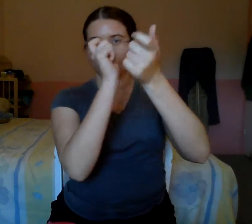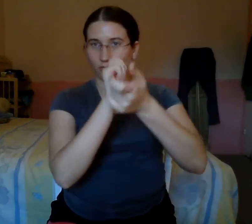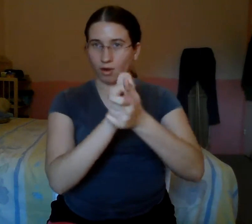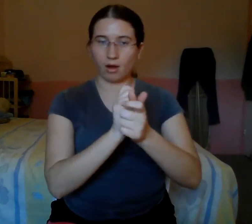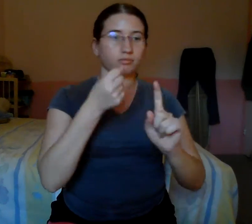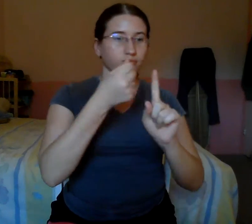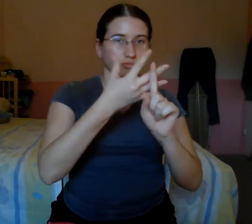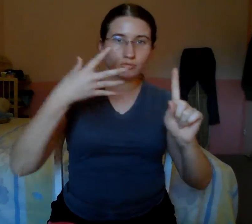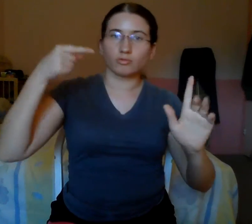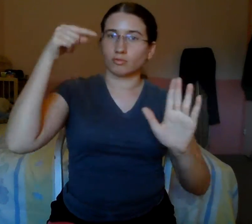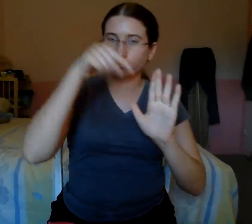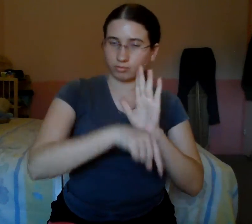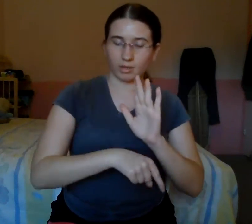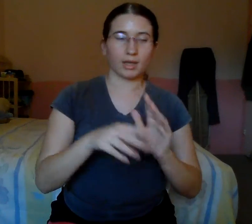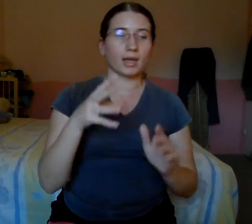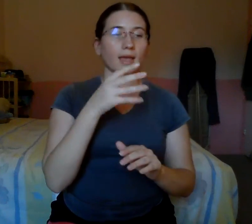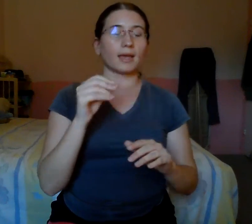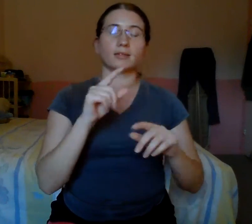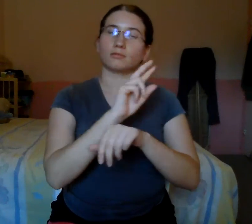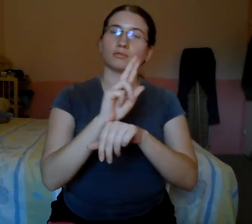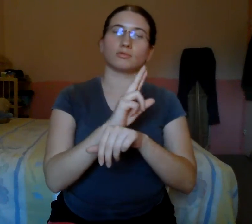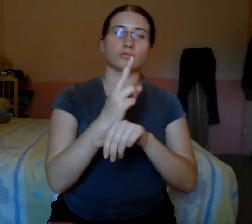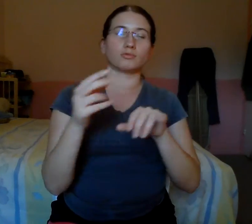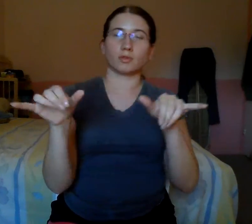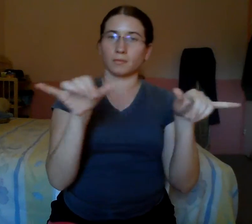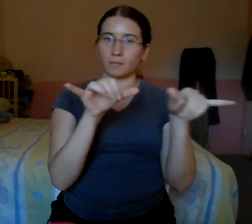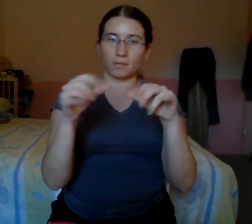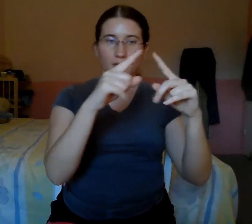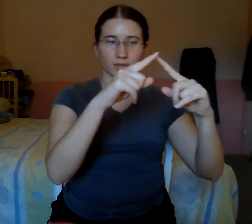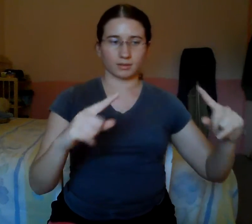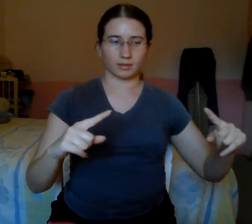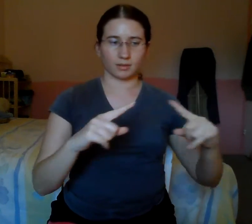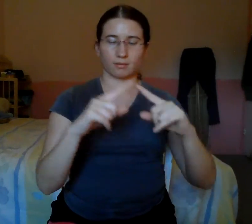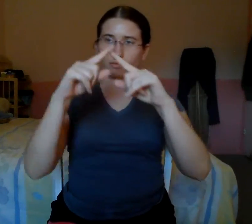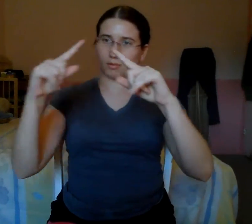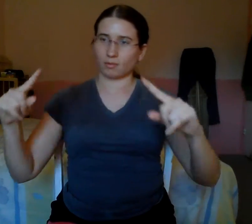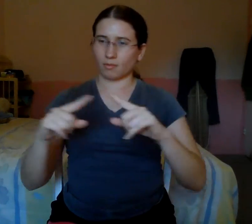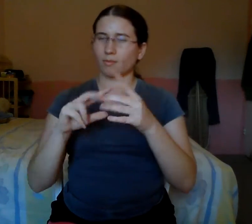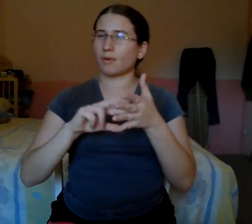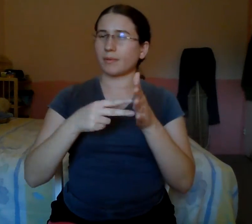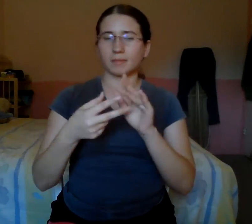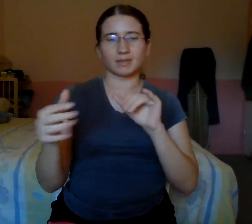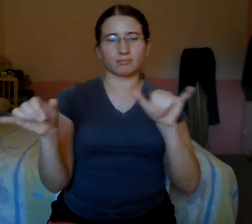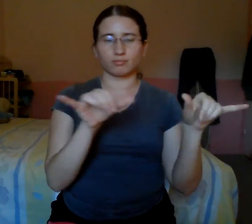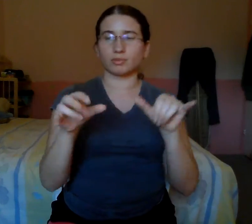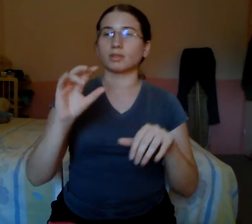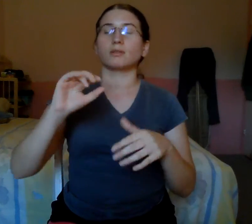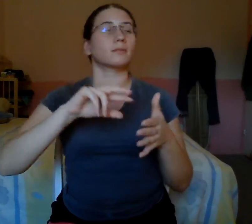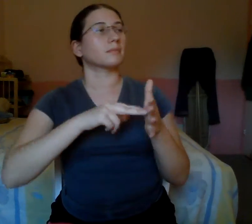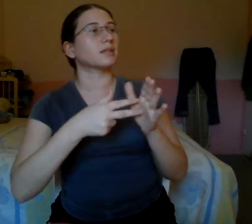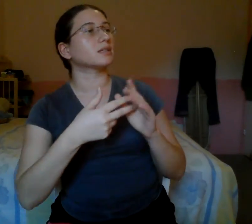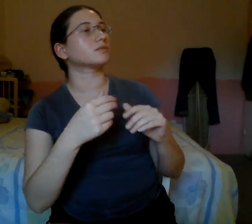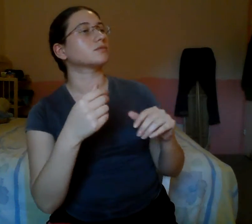triangles, similar triangles. What do I mean by similar? What do I mean by similar? Tran? They're proportional. They're proportional. What does proportional